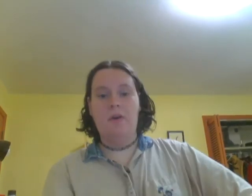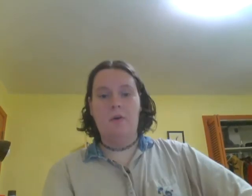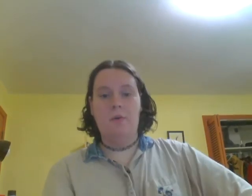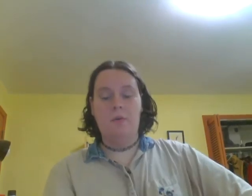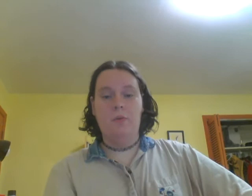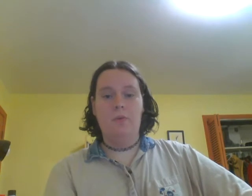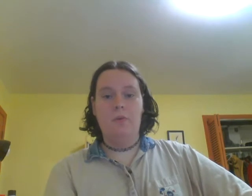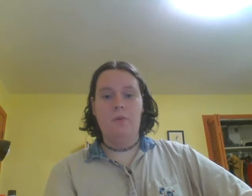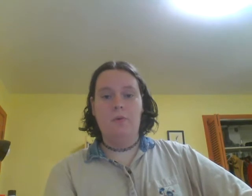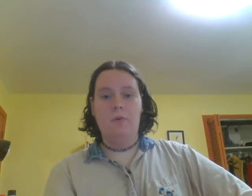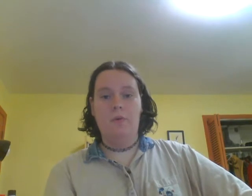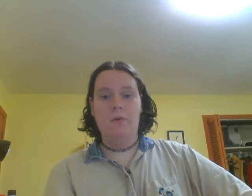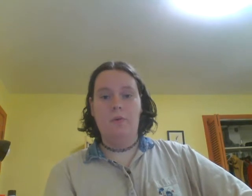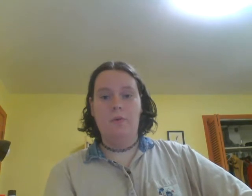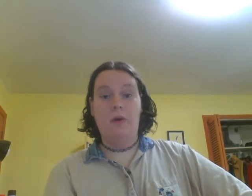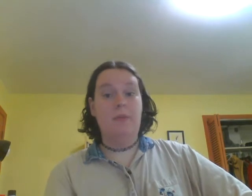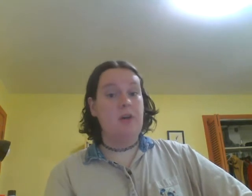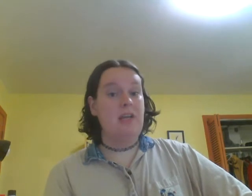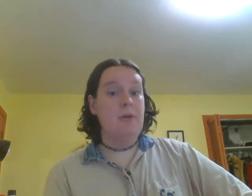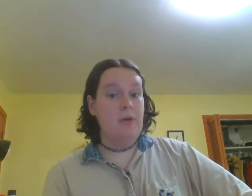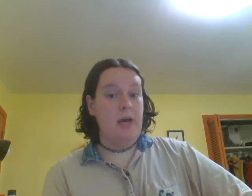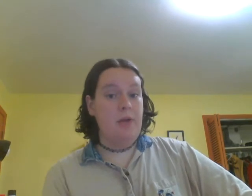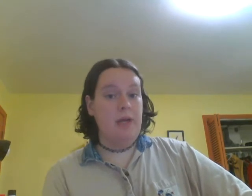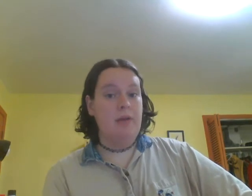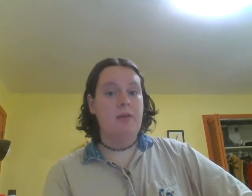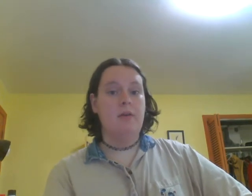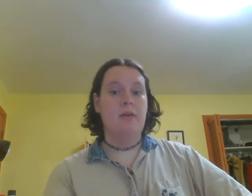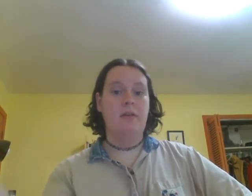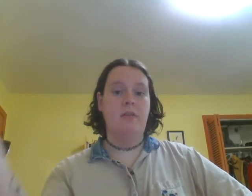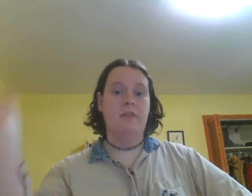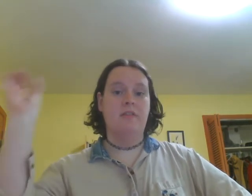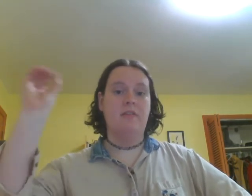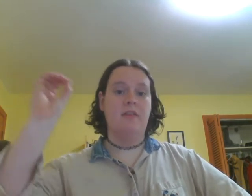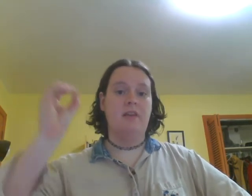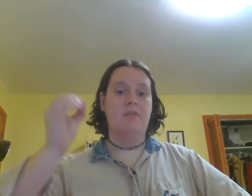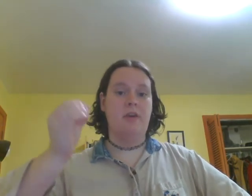So I'm talking about counting. This is the sign for number.